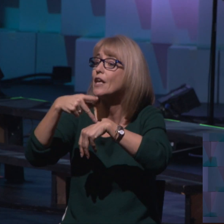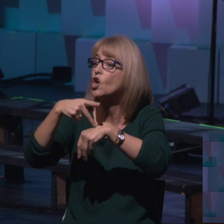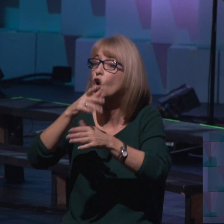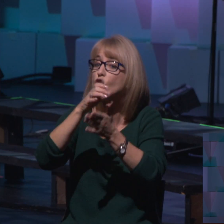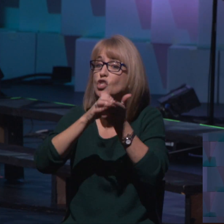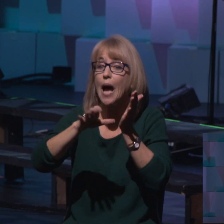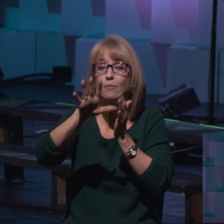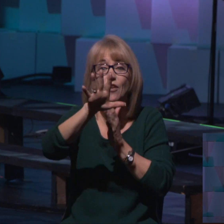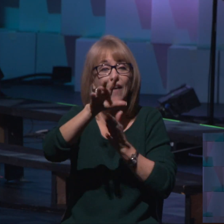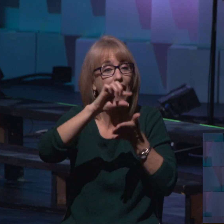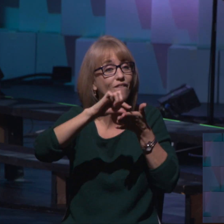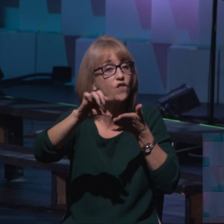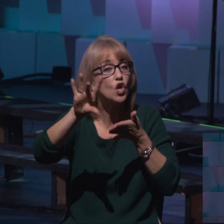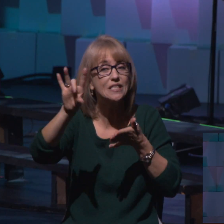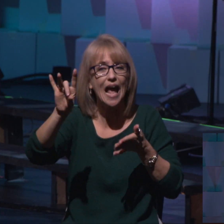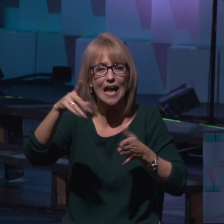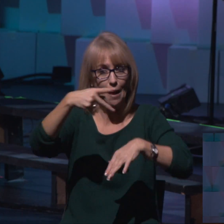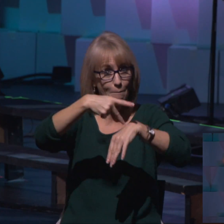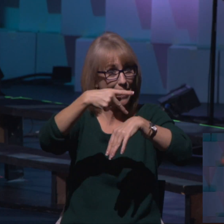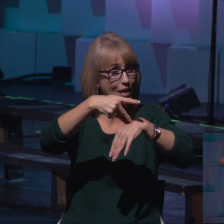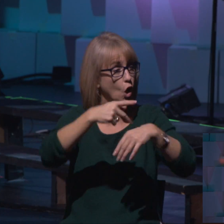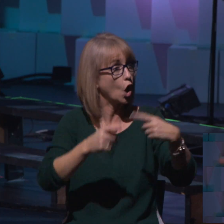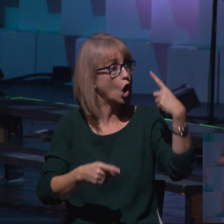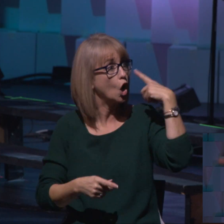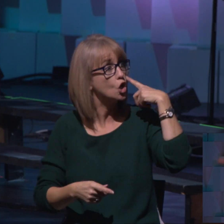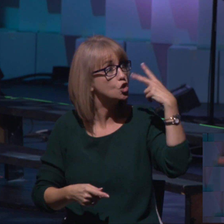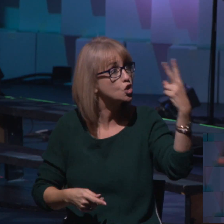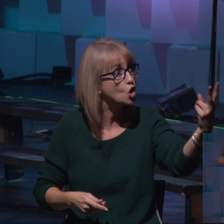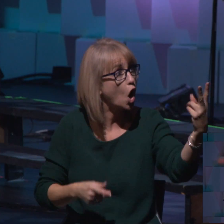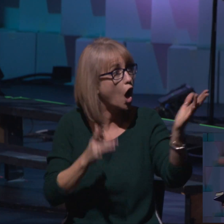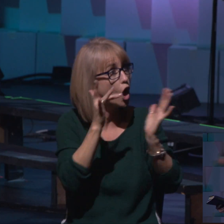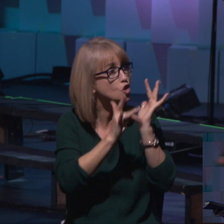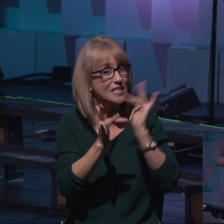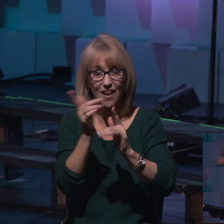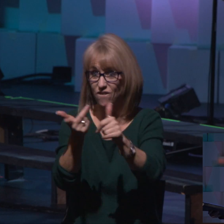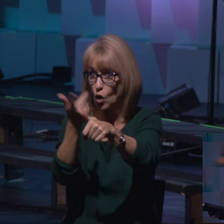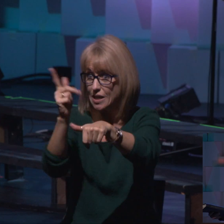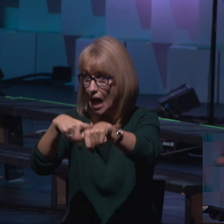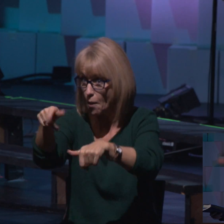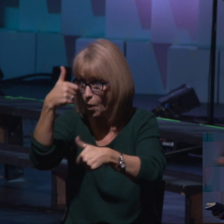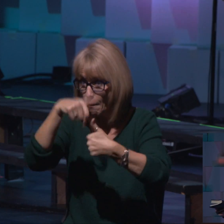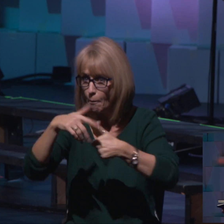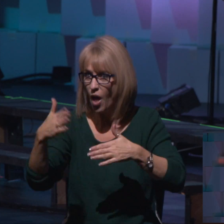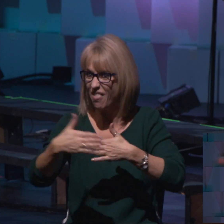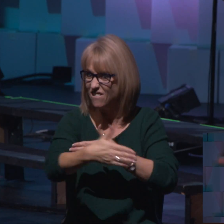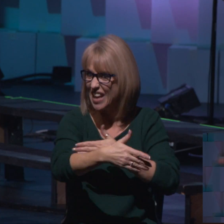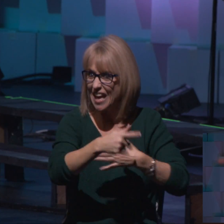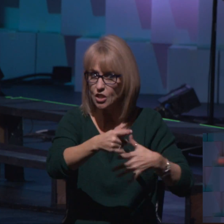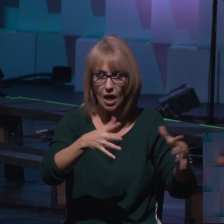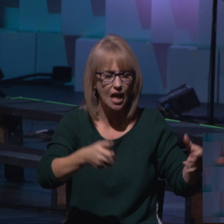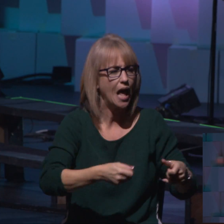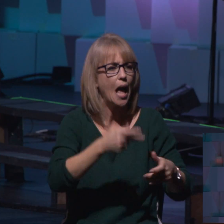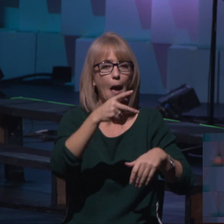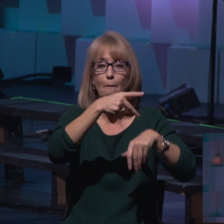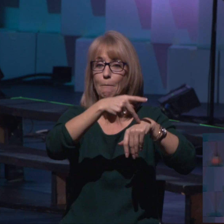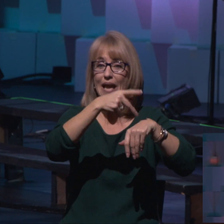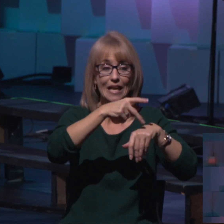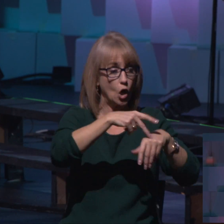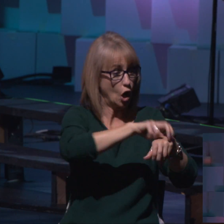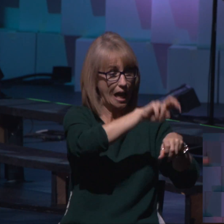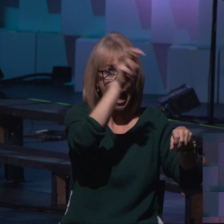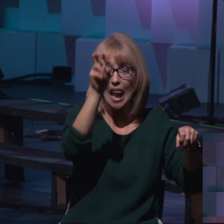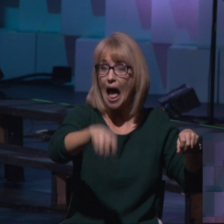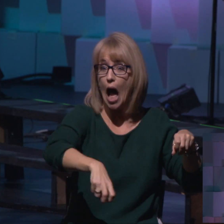he first saw Jesus and he saw him in a great miracle that he did with those fish, it says that Peter got out of the boat, went over to him, and he